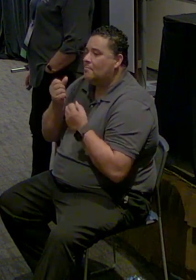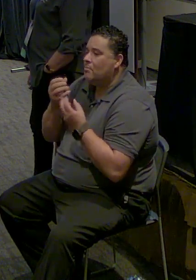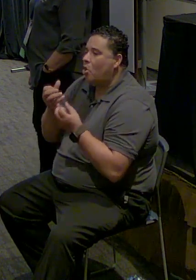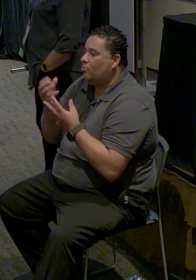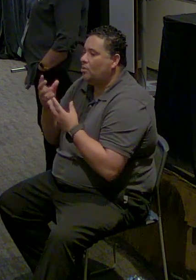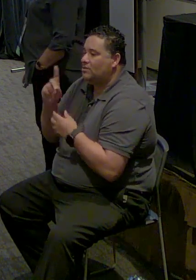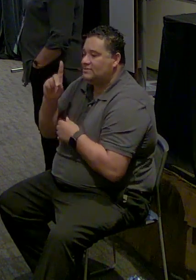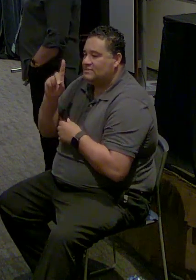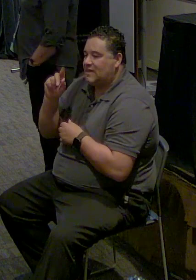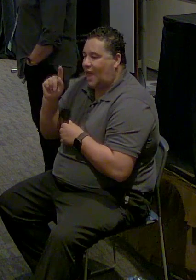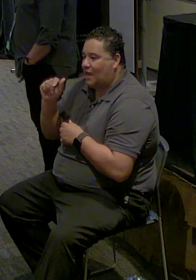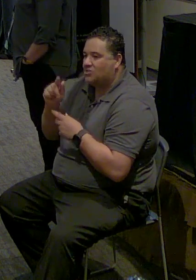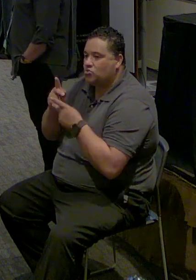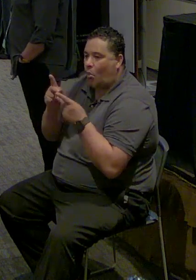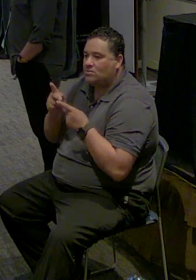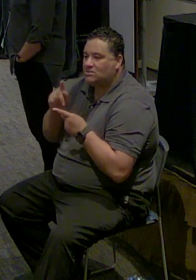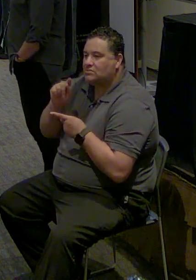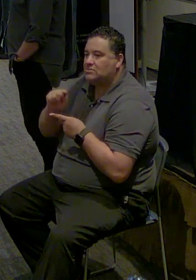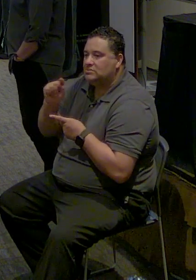data sources